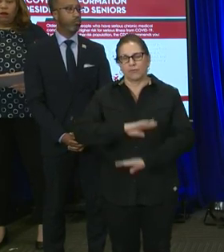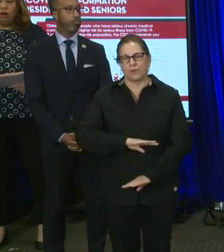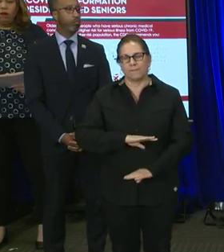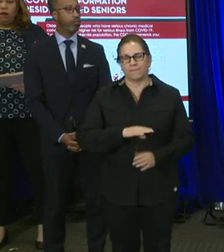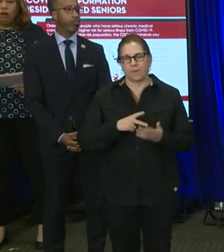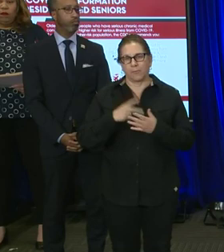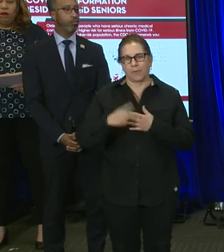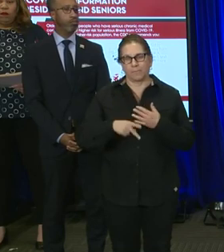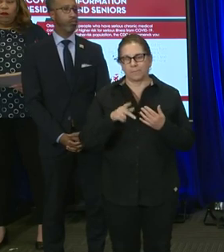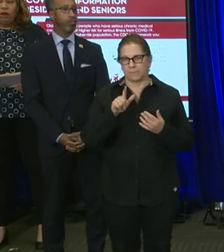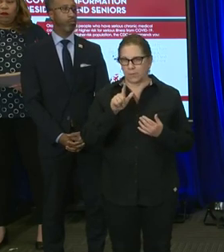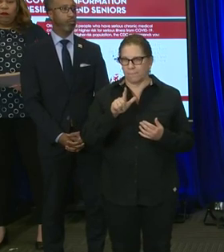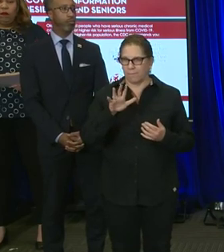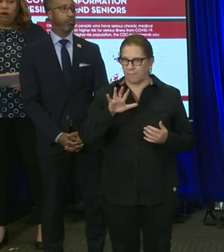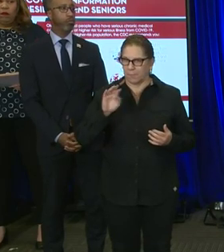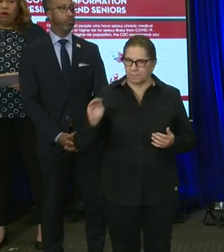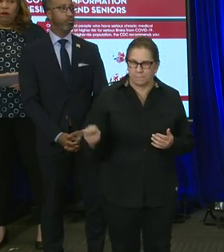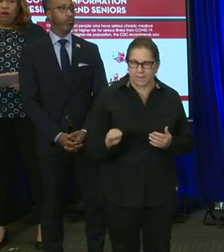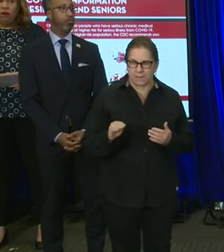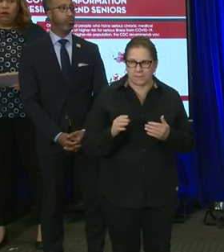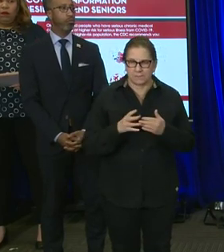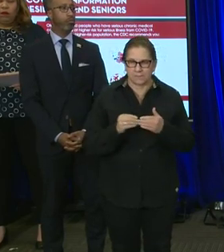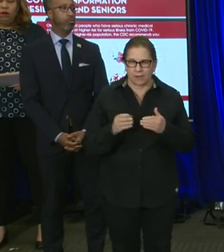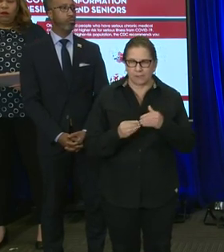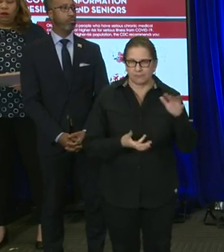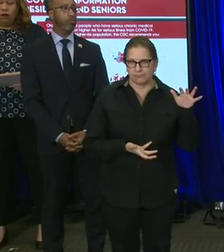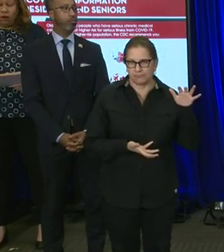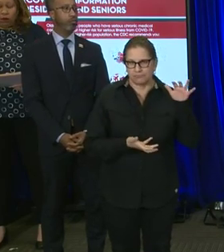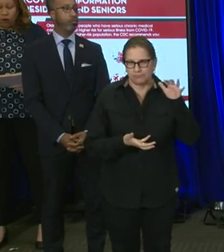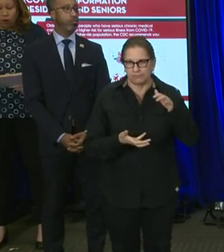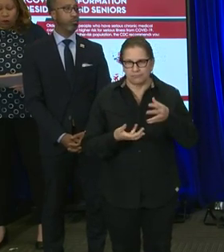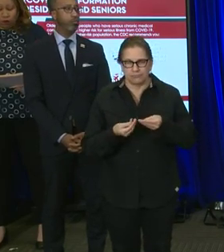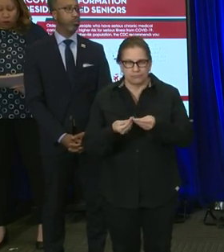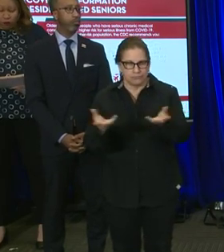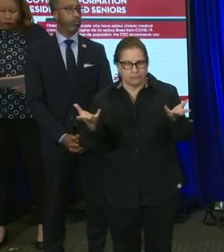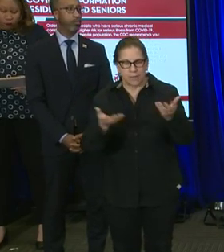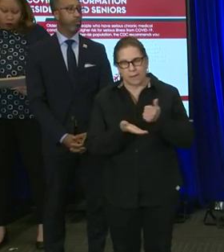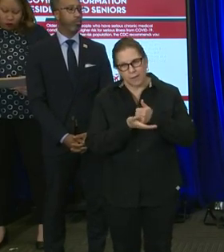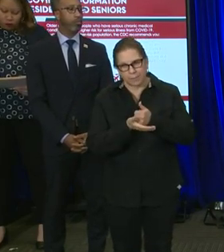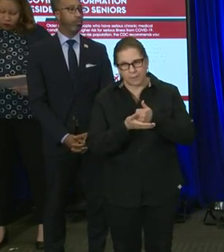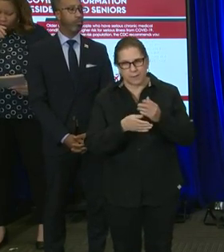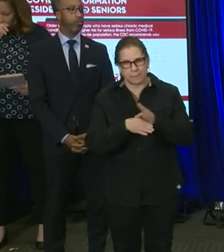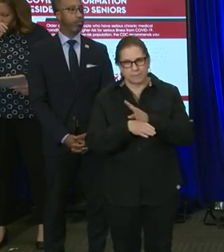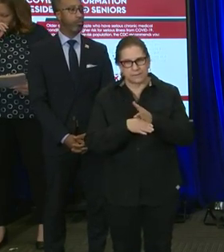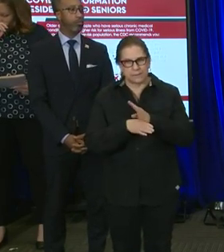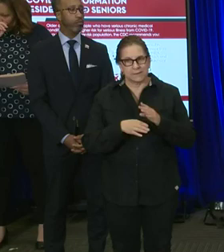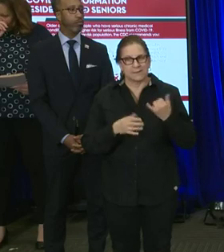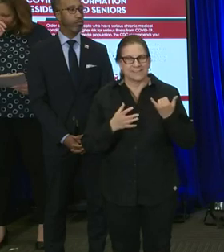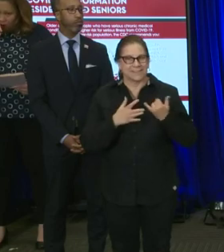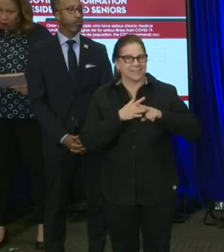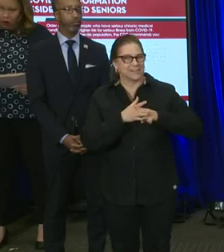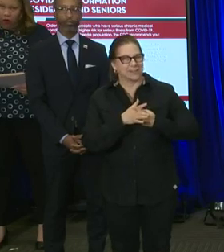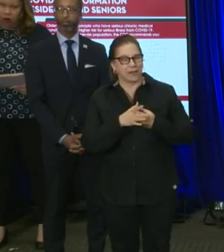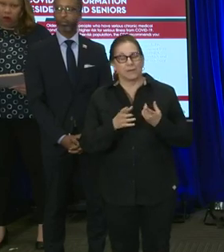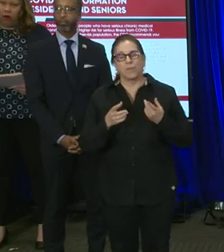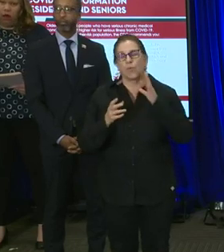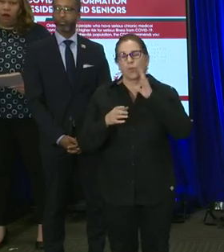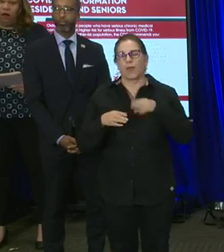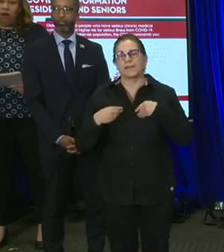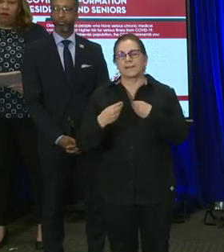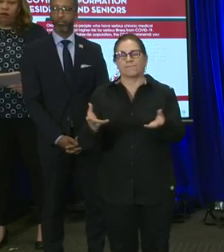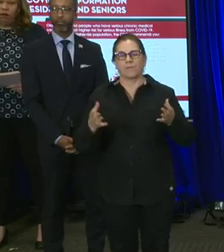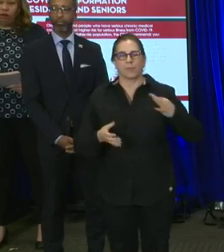planning to open up the application process early next week. This program will provide short-term financial assistance